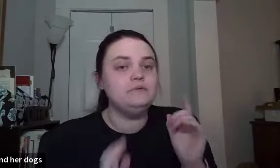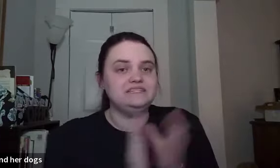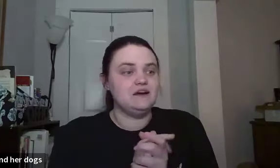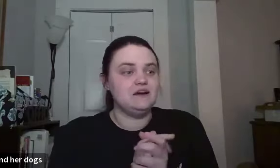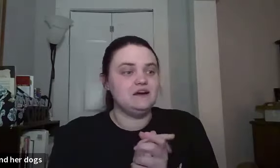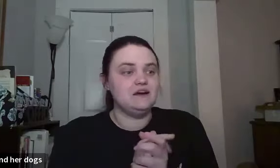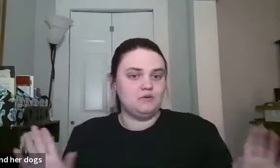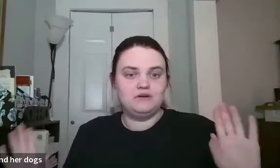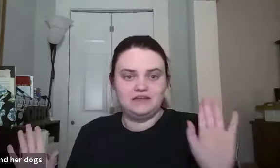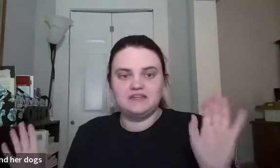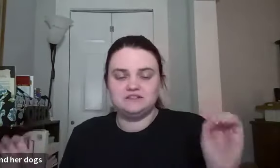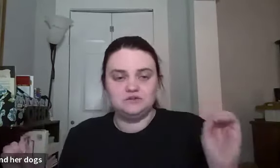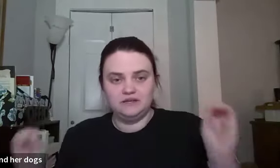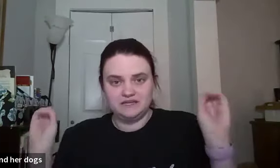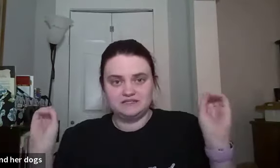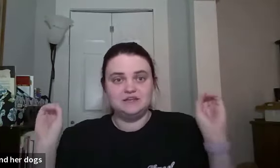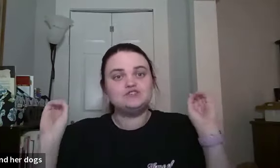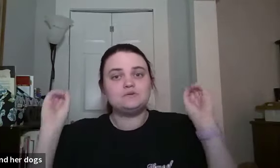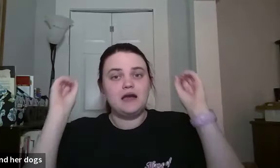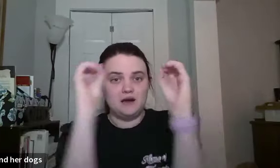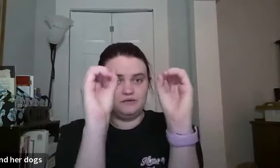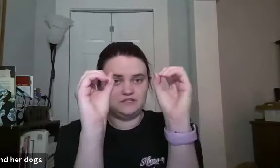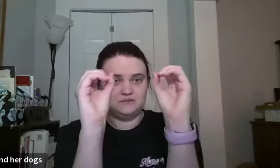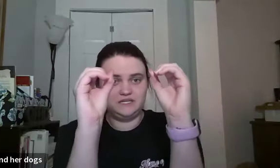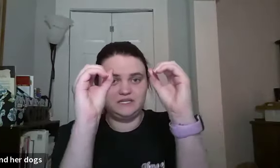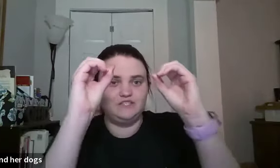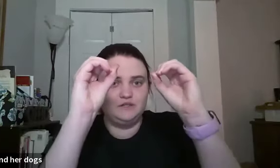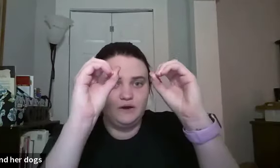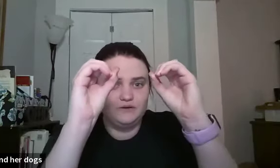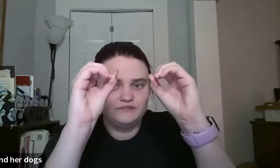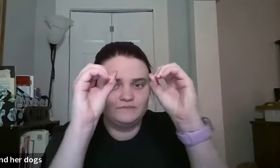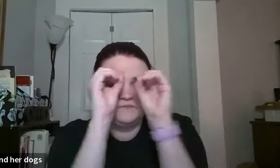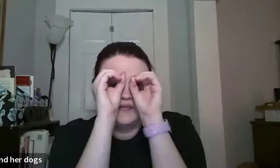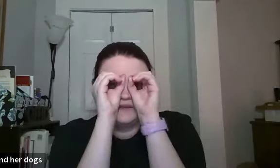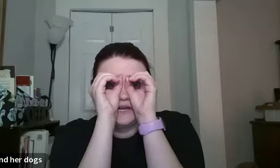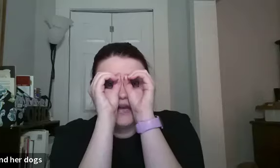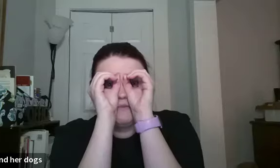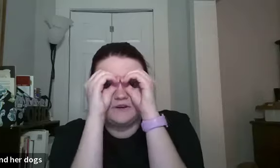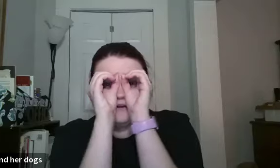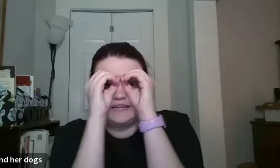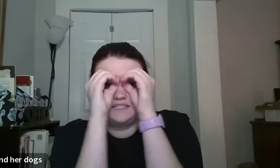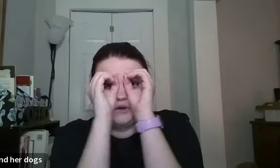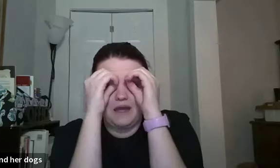No, we did not do owl. Okay, that's a good one. Yes. So owl is going to be two O's. You're going to have them in front of your eyes and you go